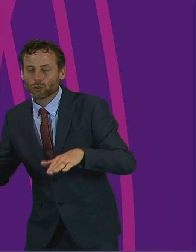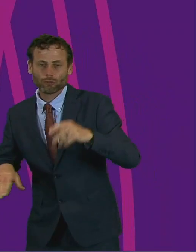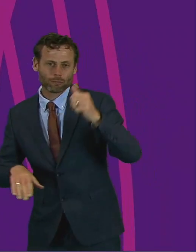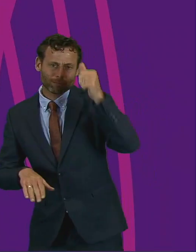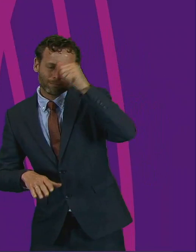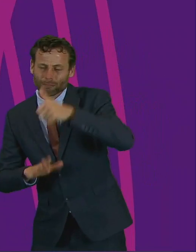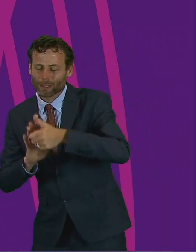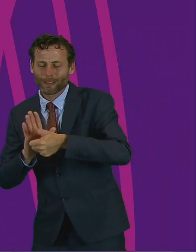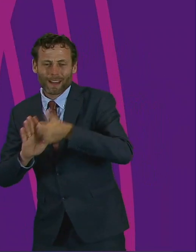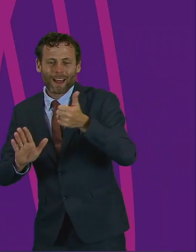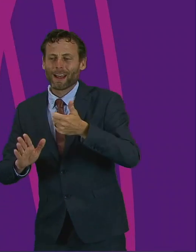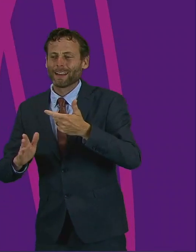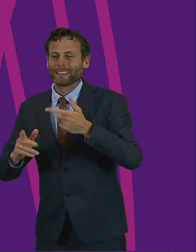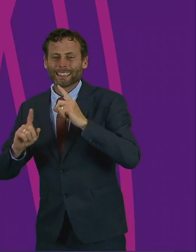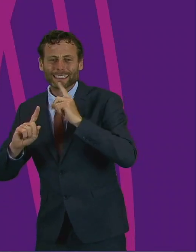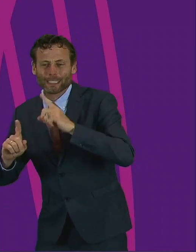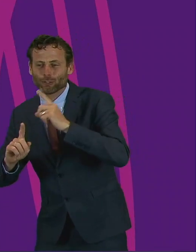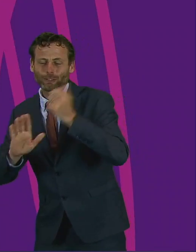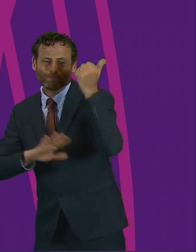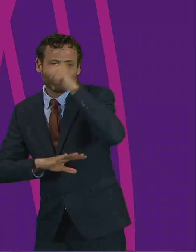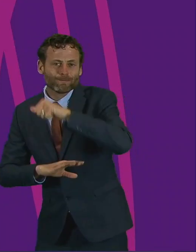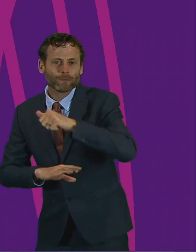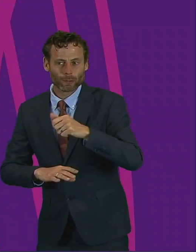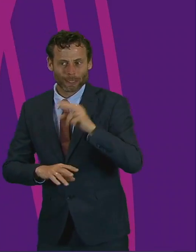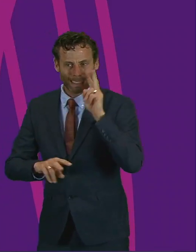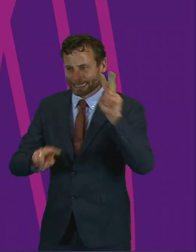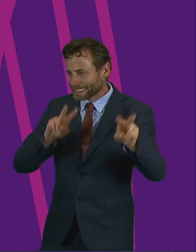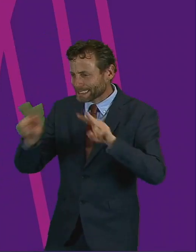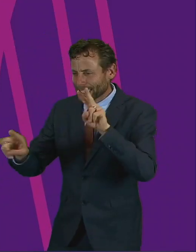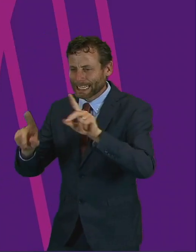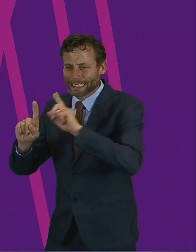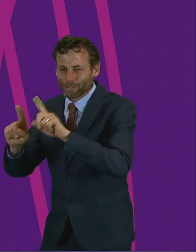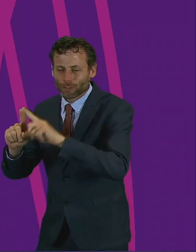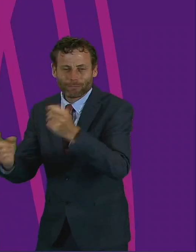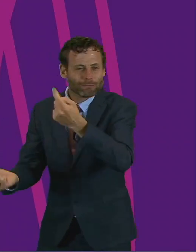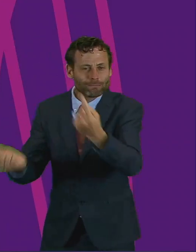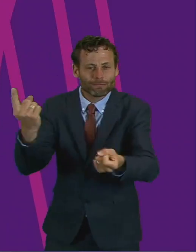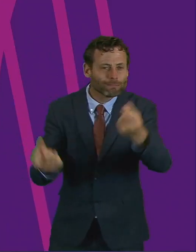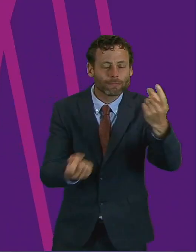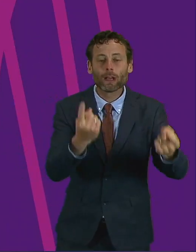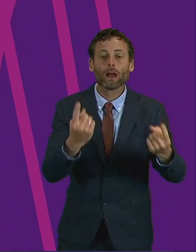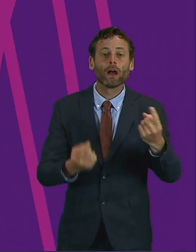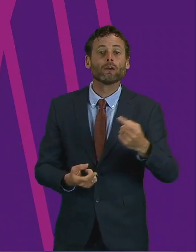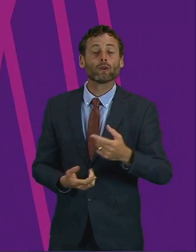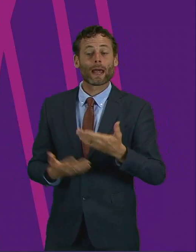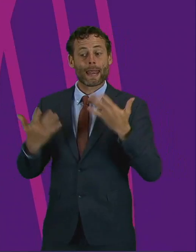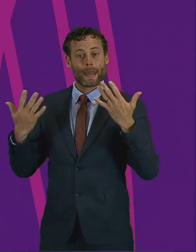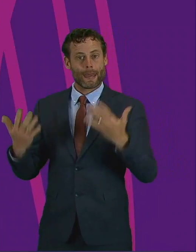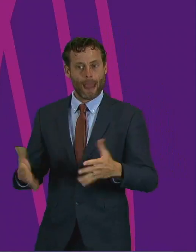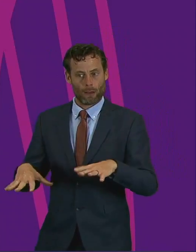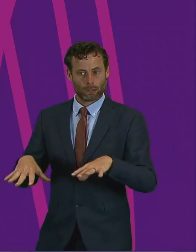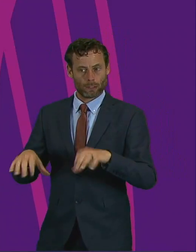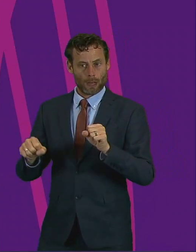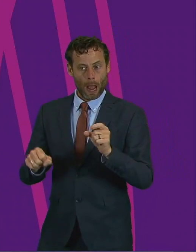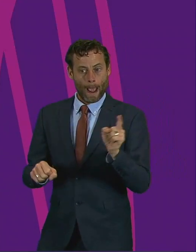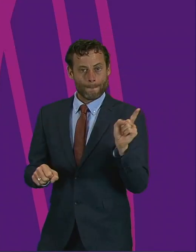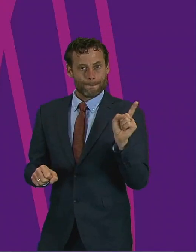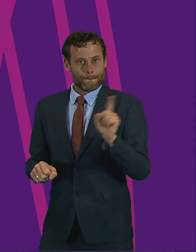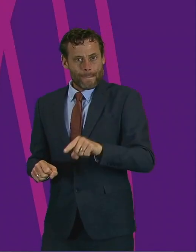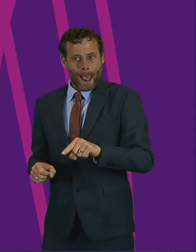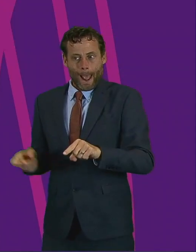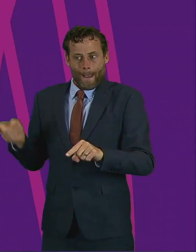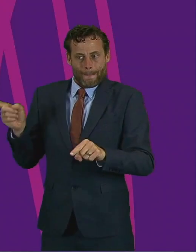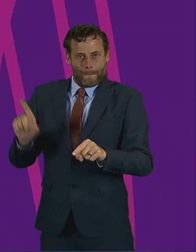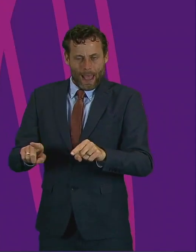on. However, as we come out of the lockdown and the full scale of the cost and the many other